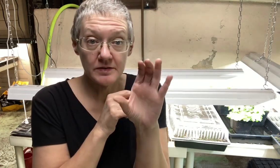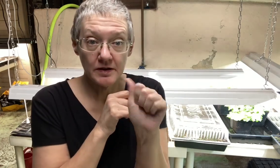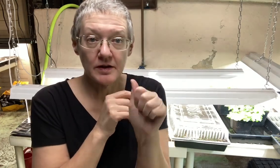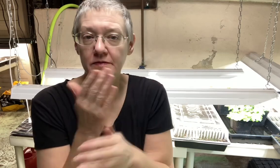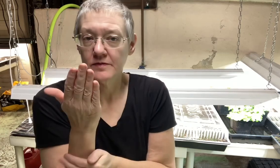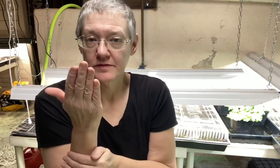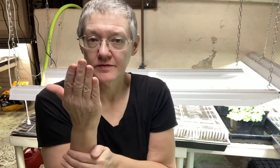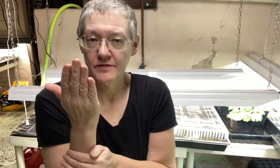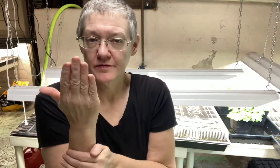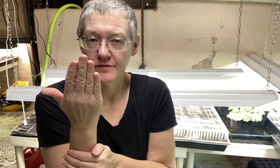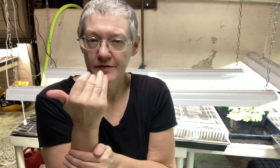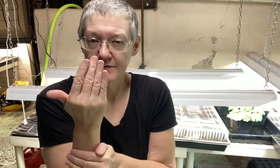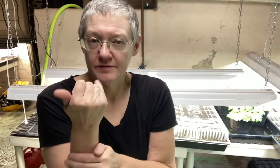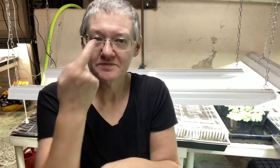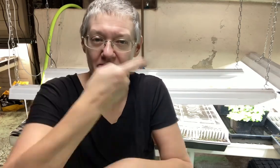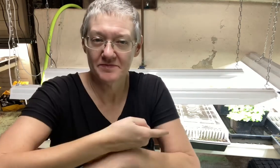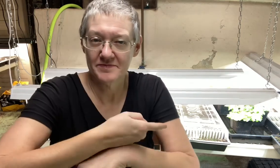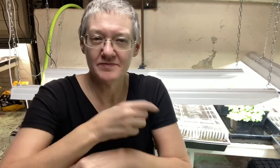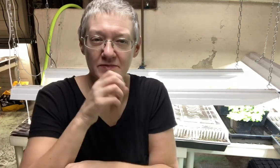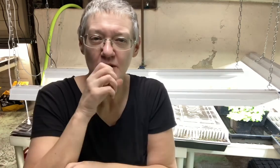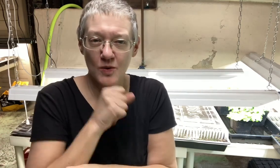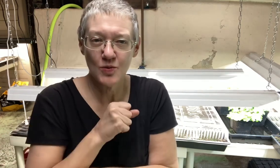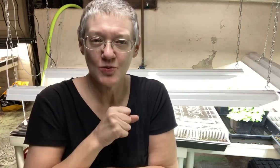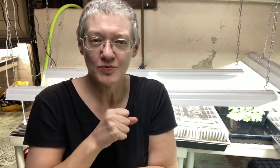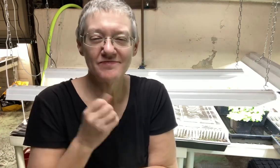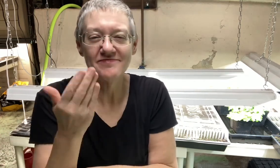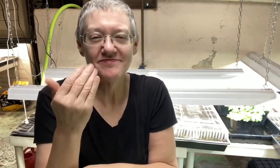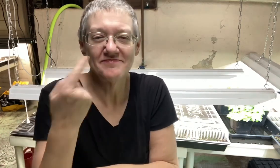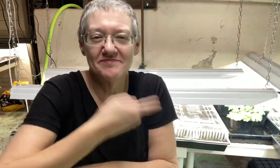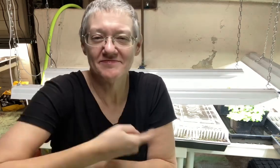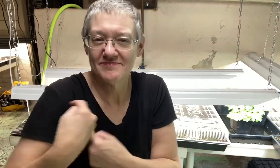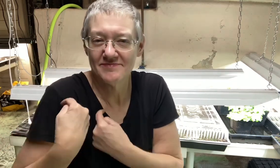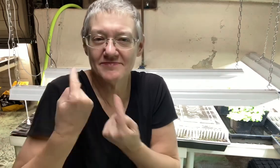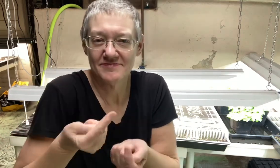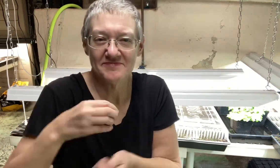The petunias and vinca were sown 14 days ago.